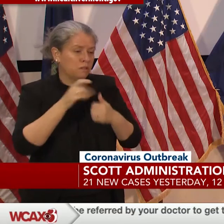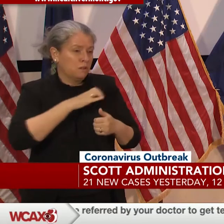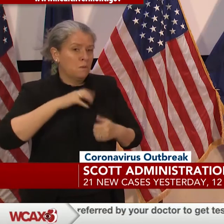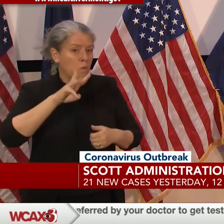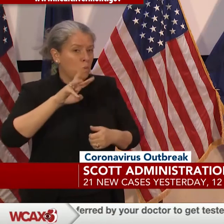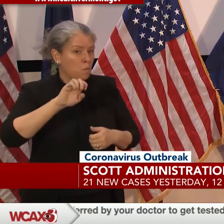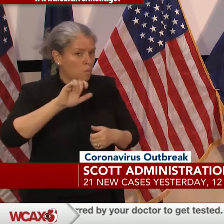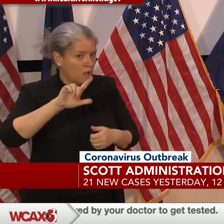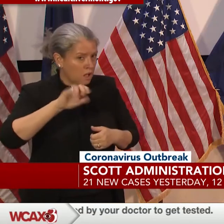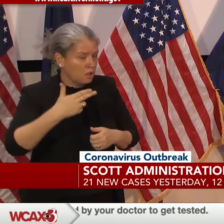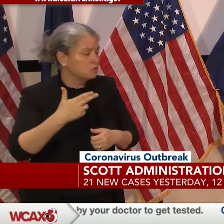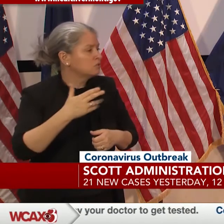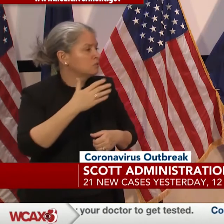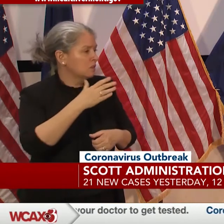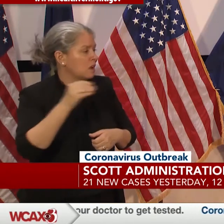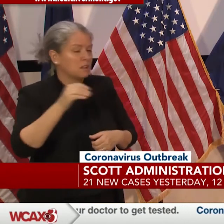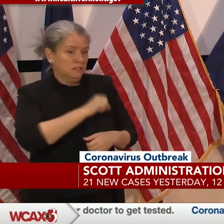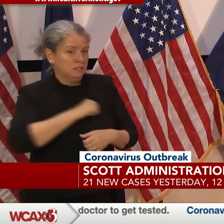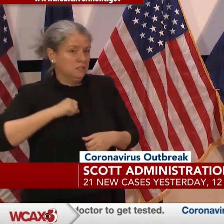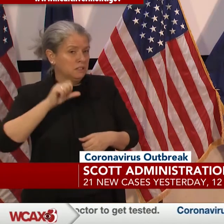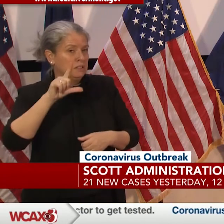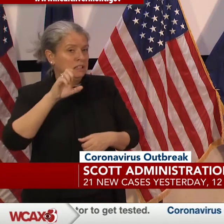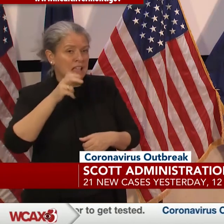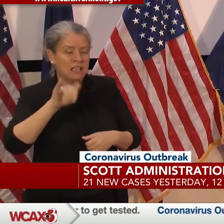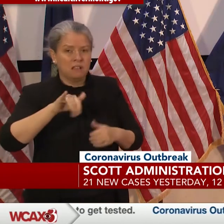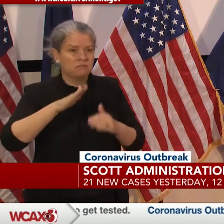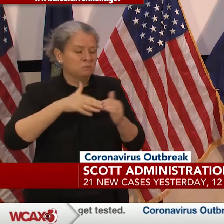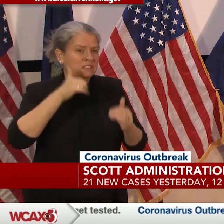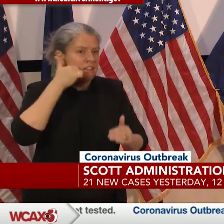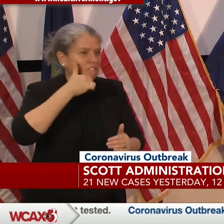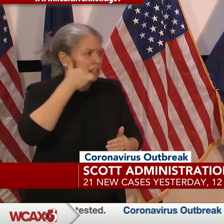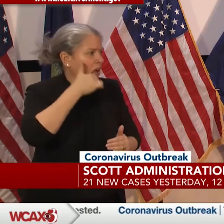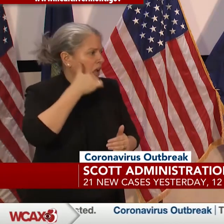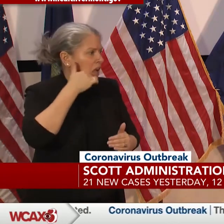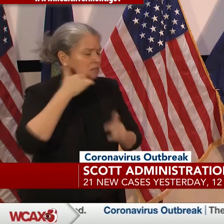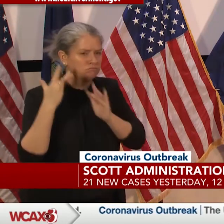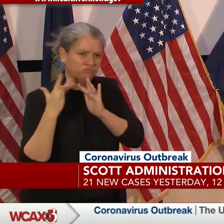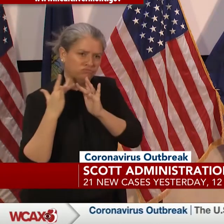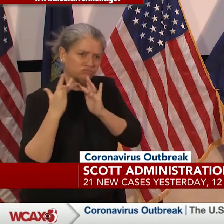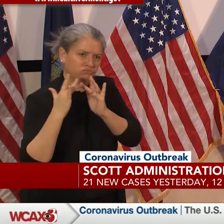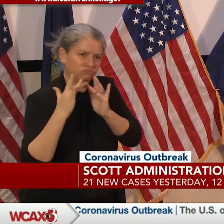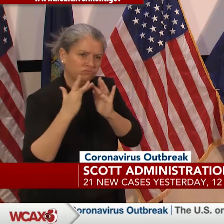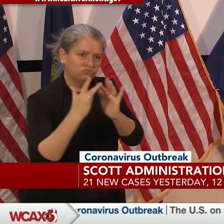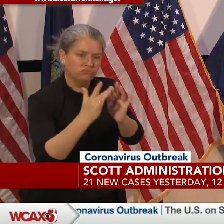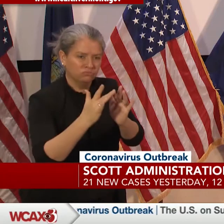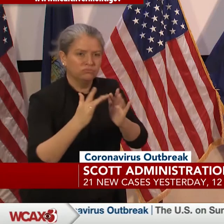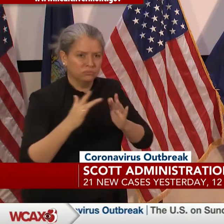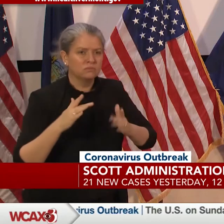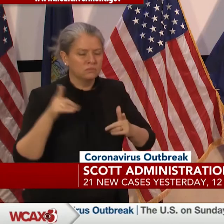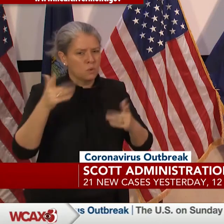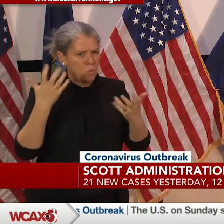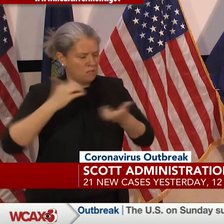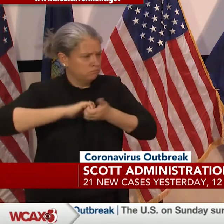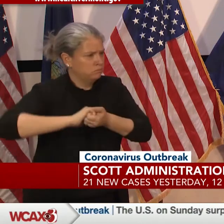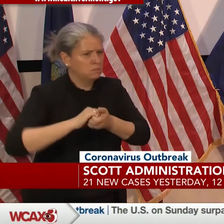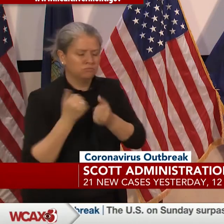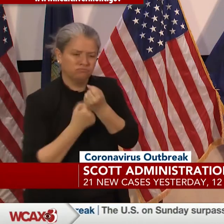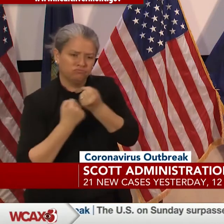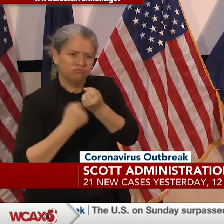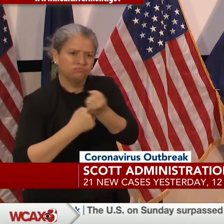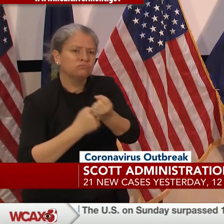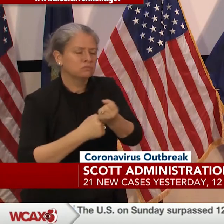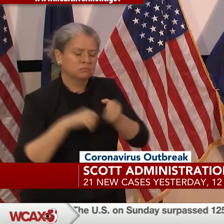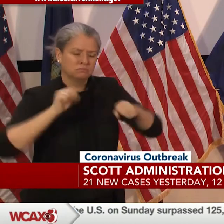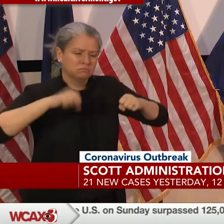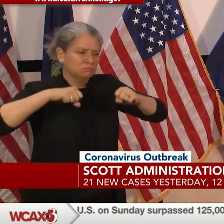Congressman Welch and probably Senator Leahy almost daily, and they want to be a willing partner. So as we